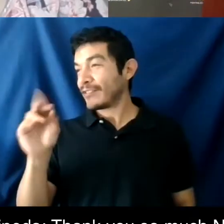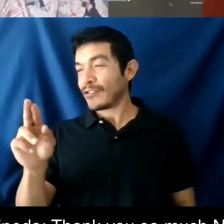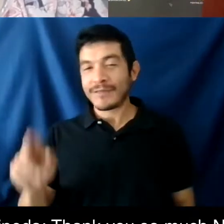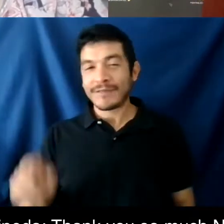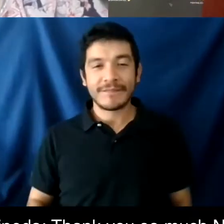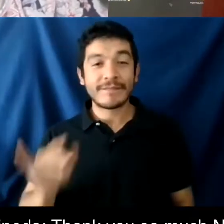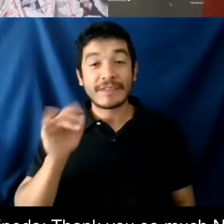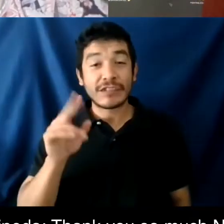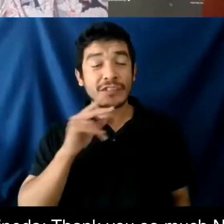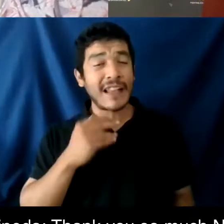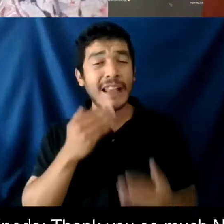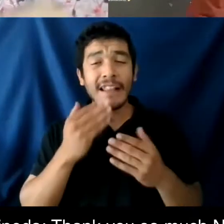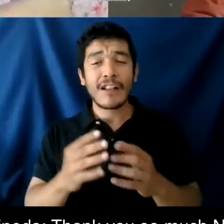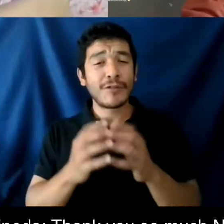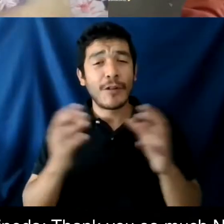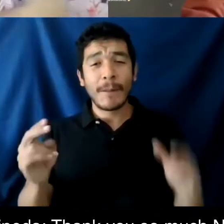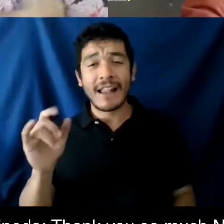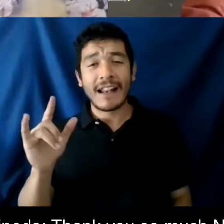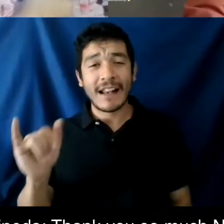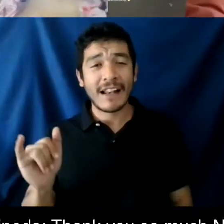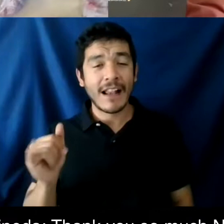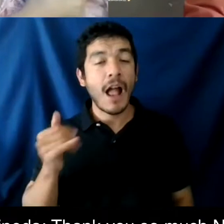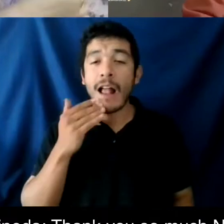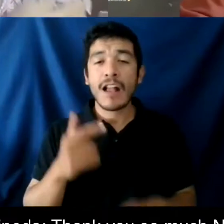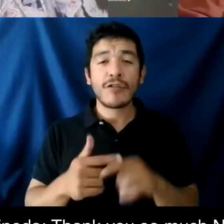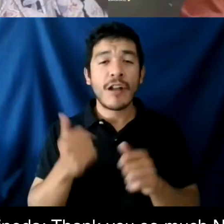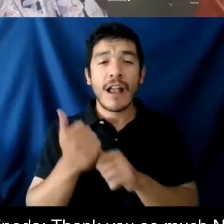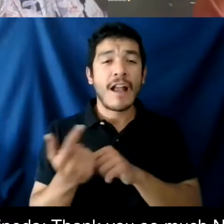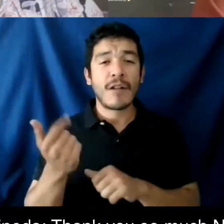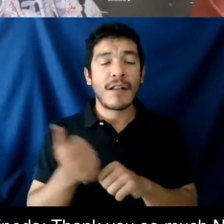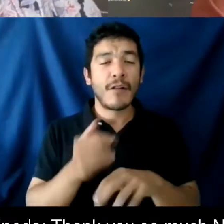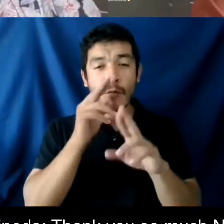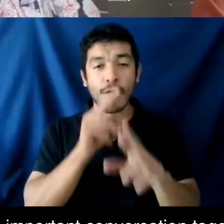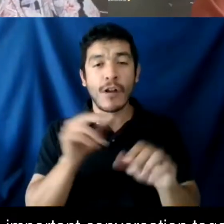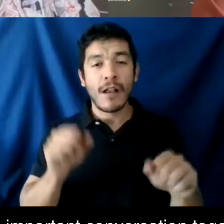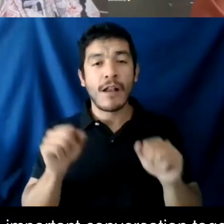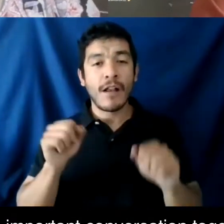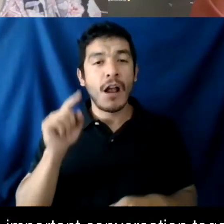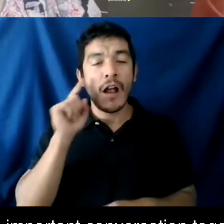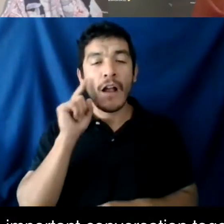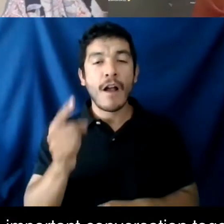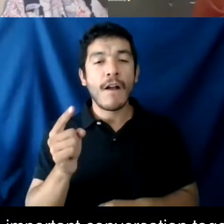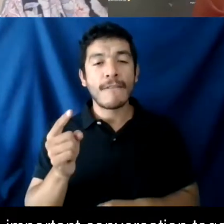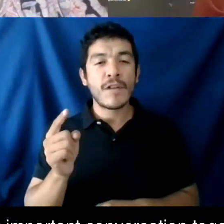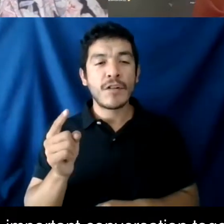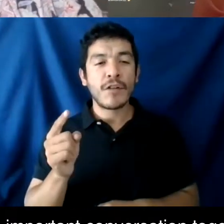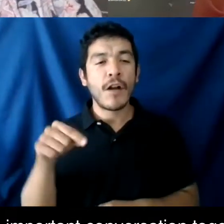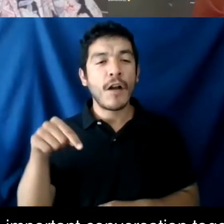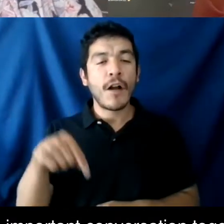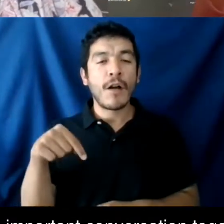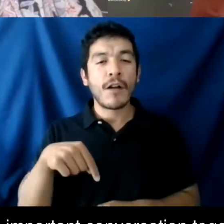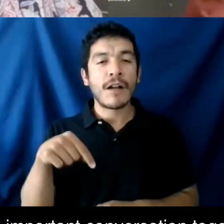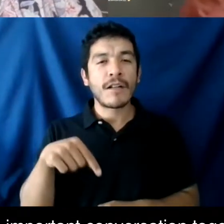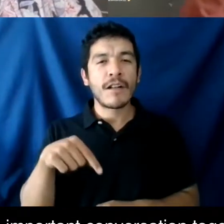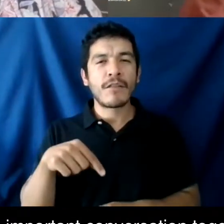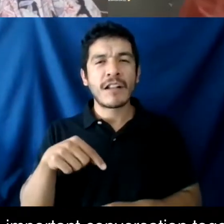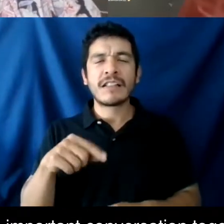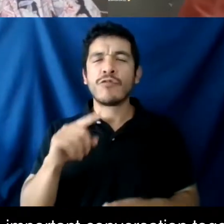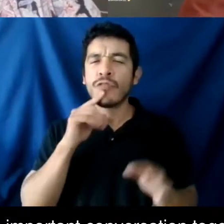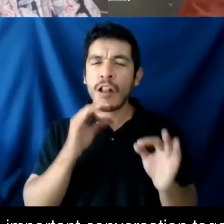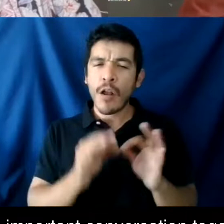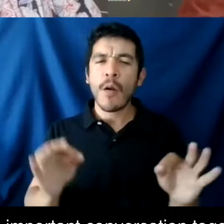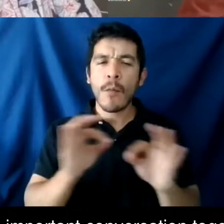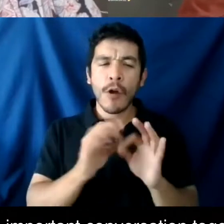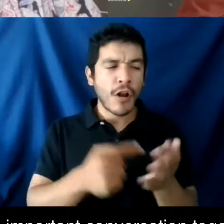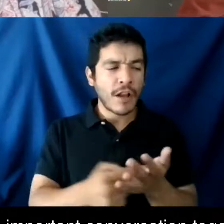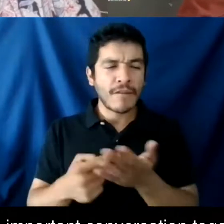Thank you so much, Deli. Thanks to everybody in Respectability for putting this important conversation